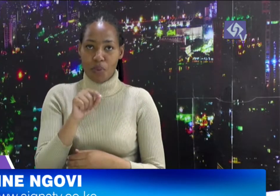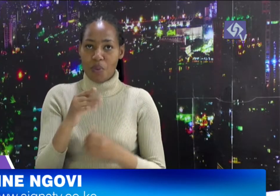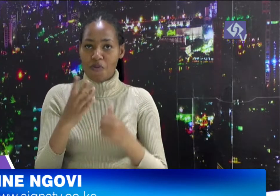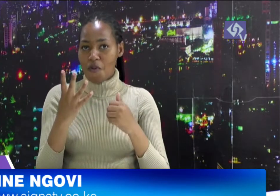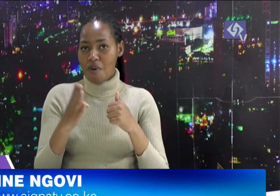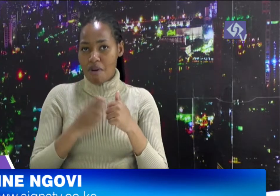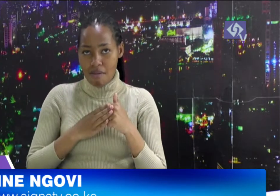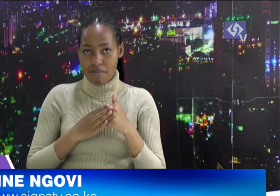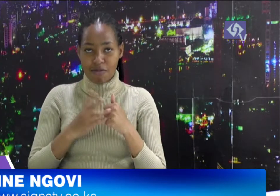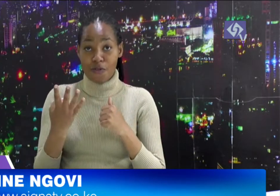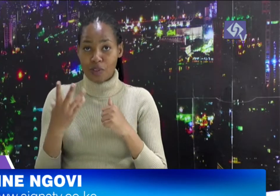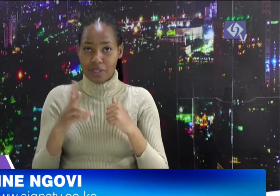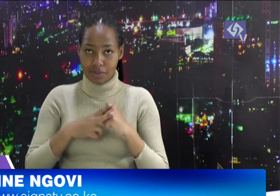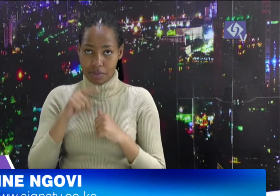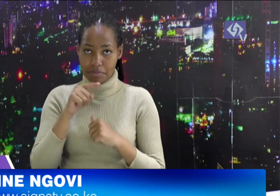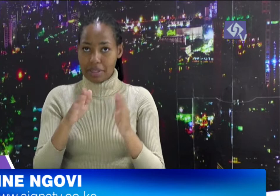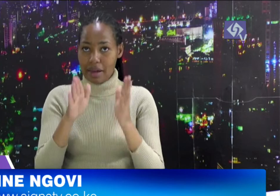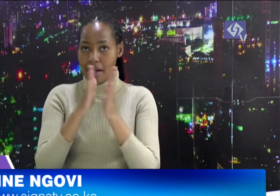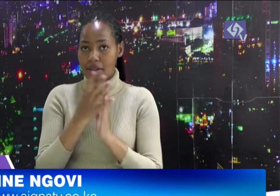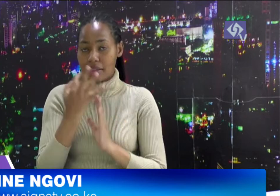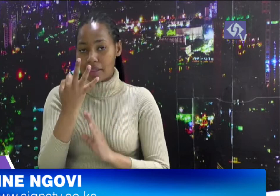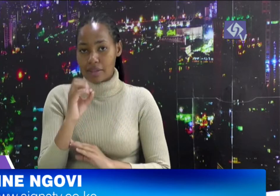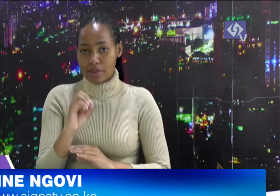litre to retail at